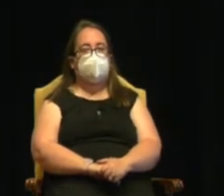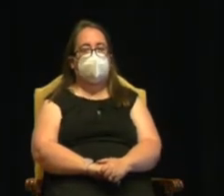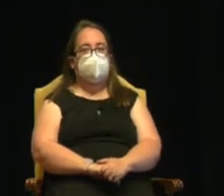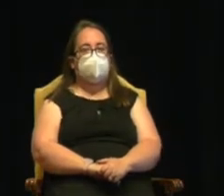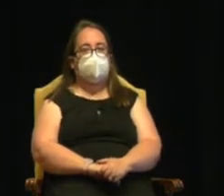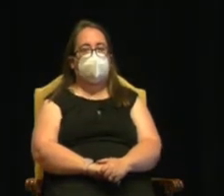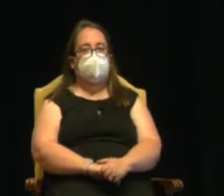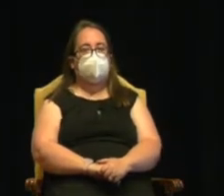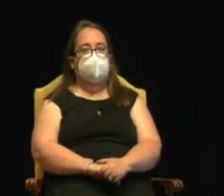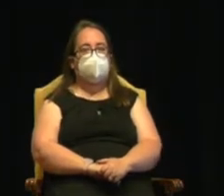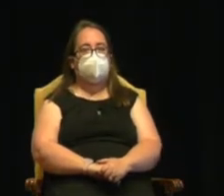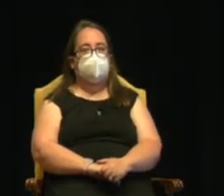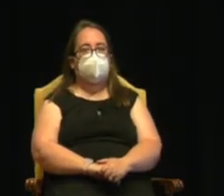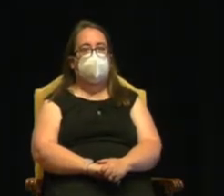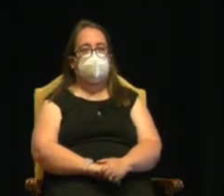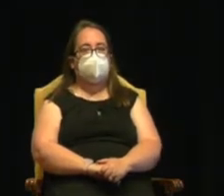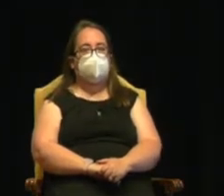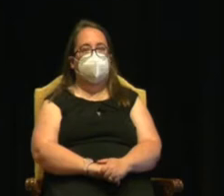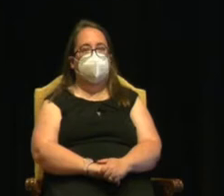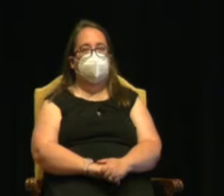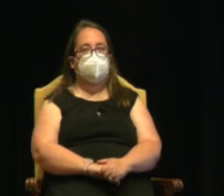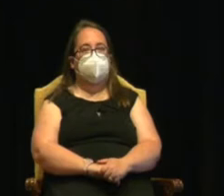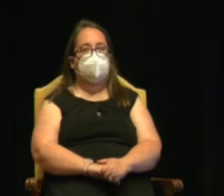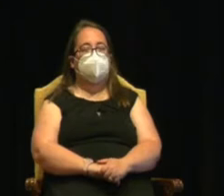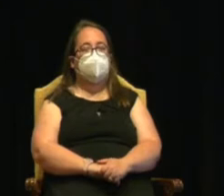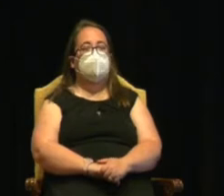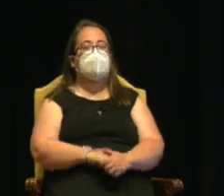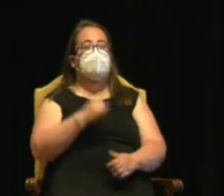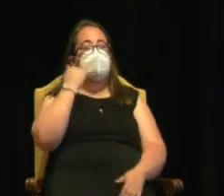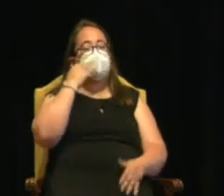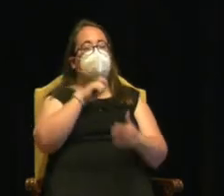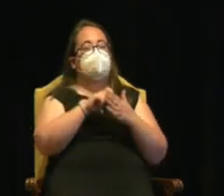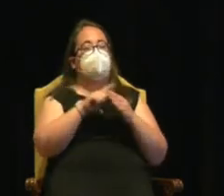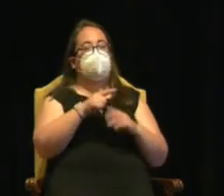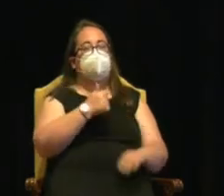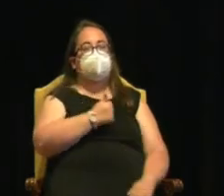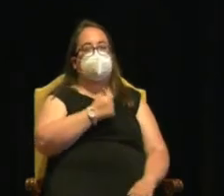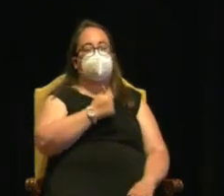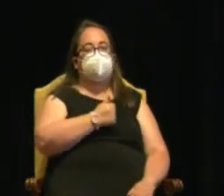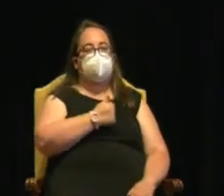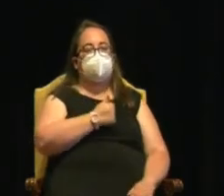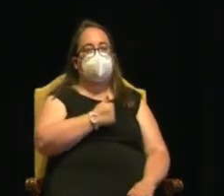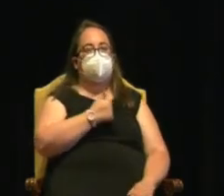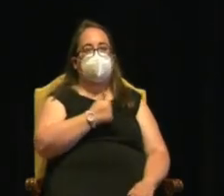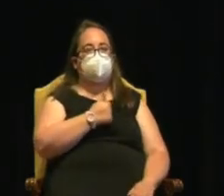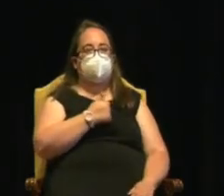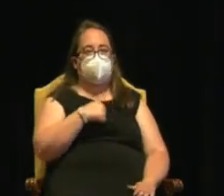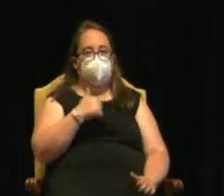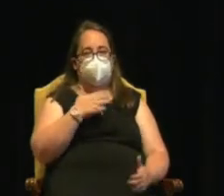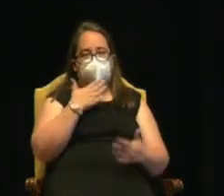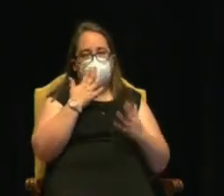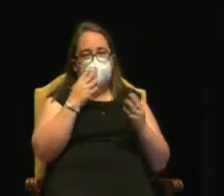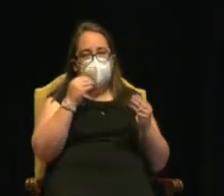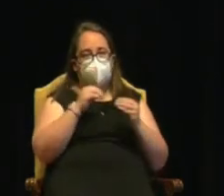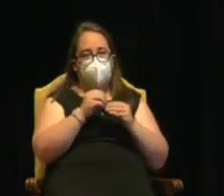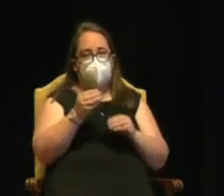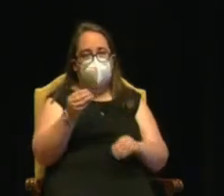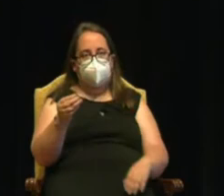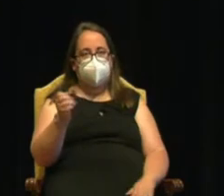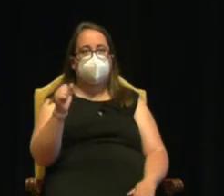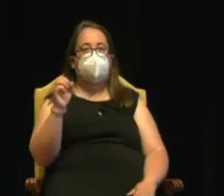I mean, if I'm just going to write about myself, I'm out of material, you know? So it's like,